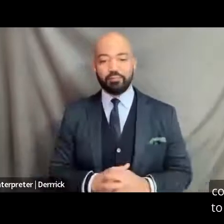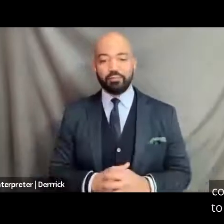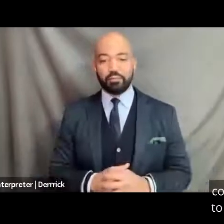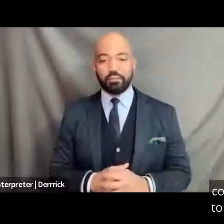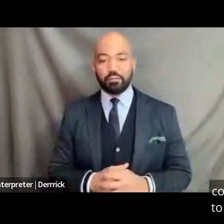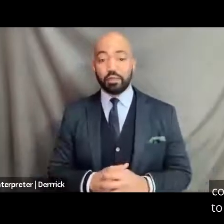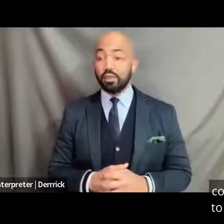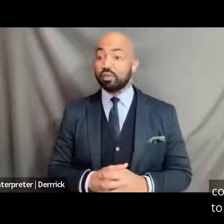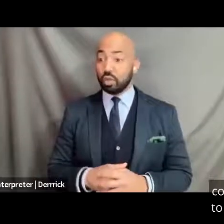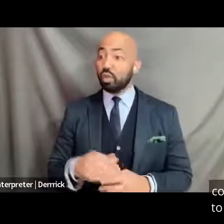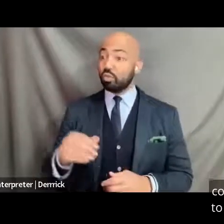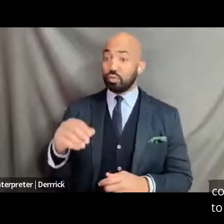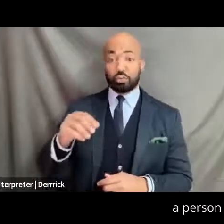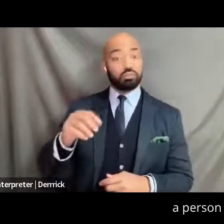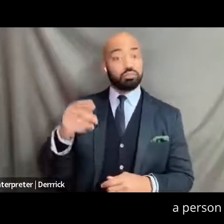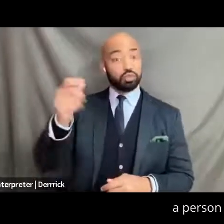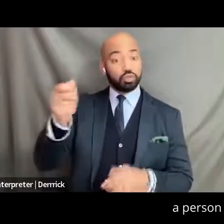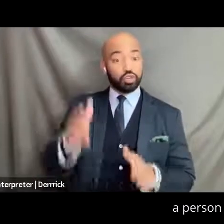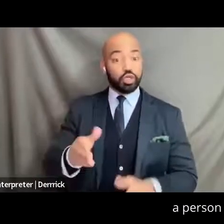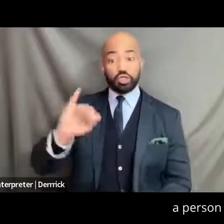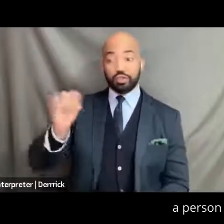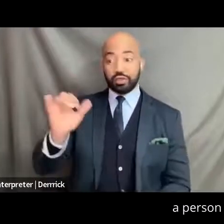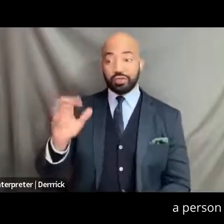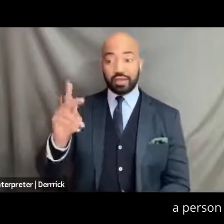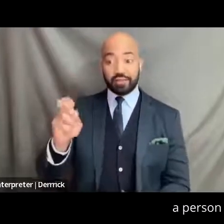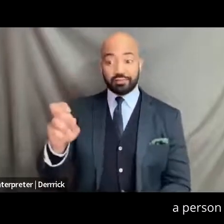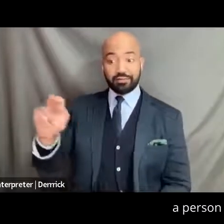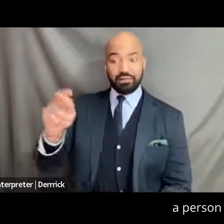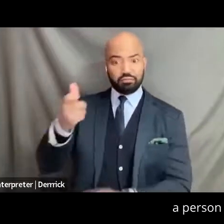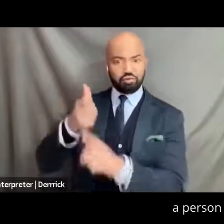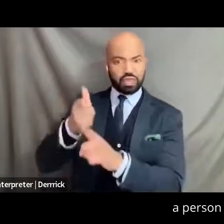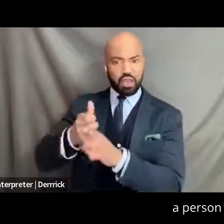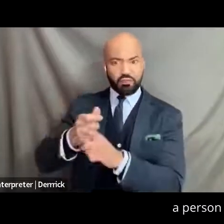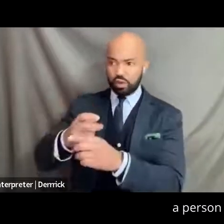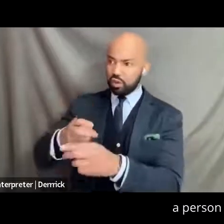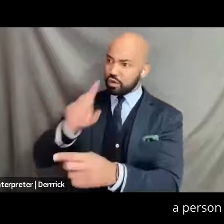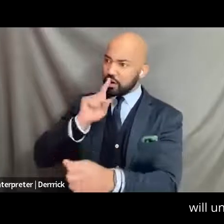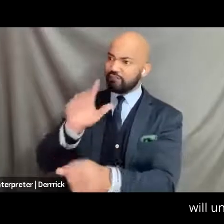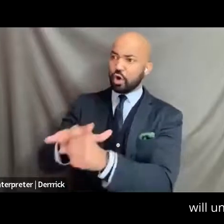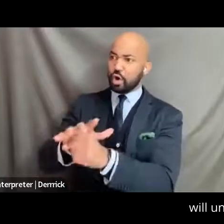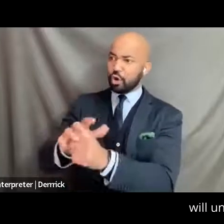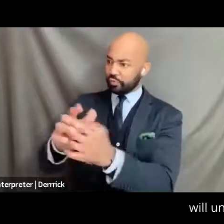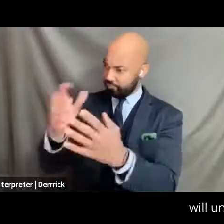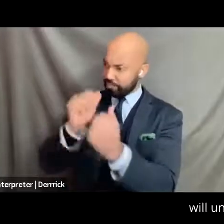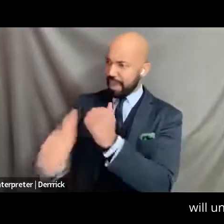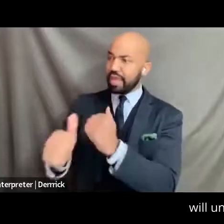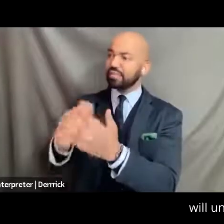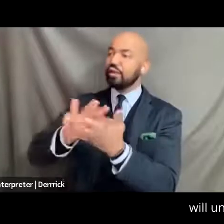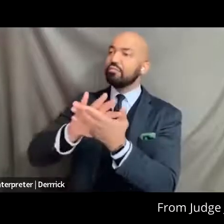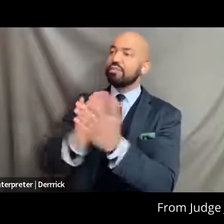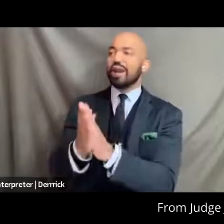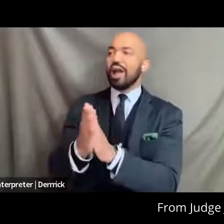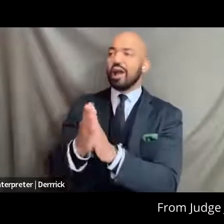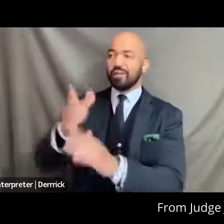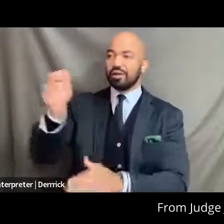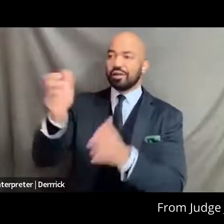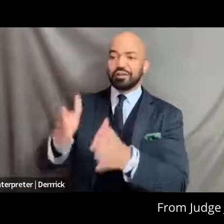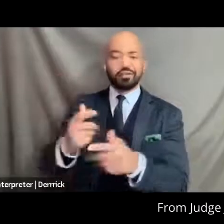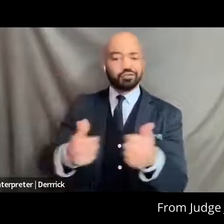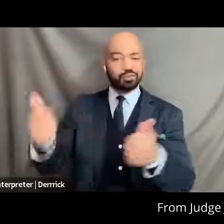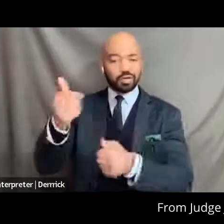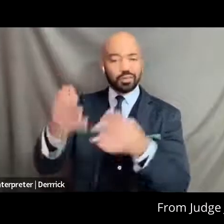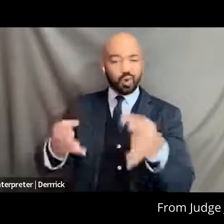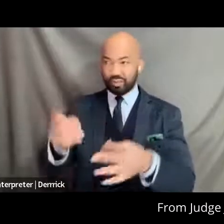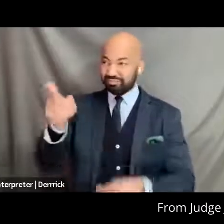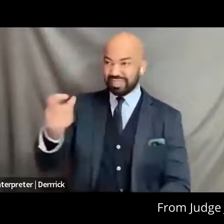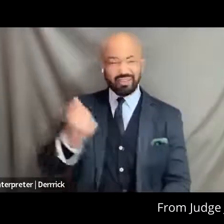jackson to the supreme court a person who will see that suffering will understand that suffering from judge jackson's